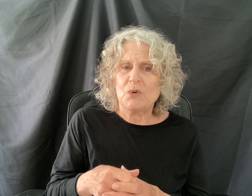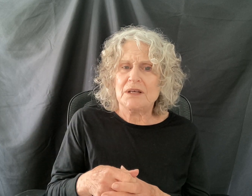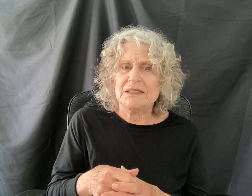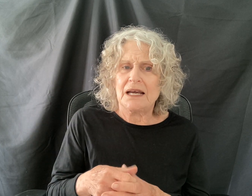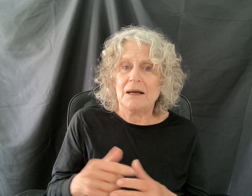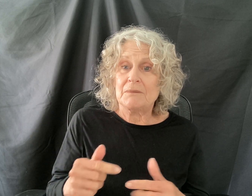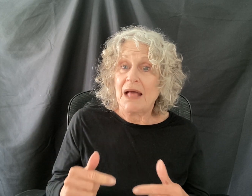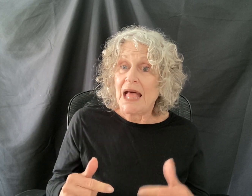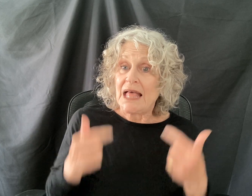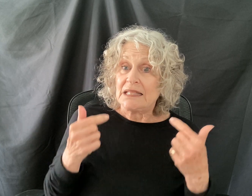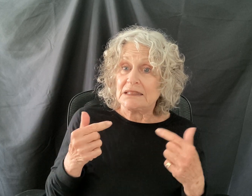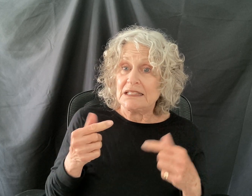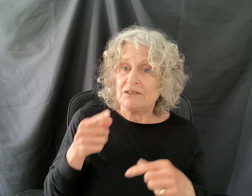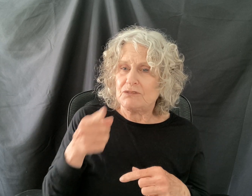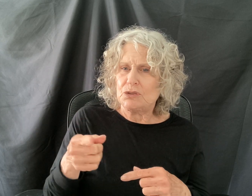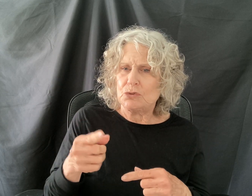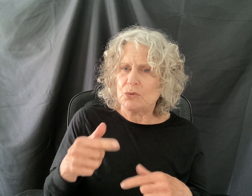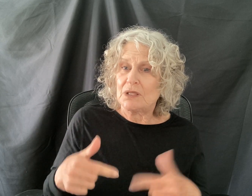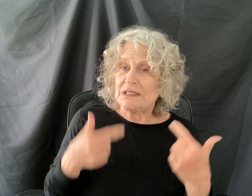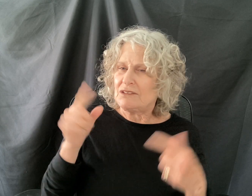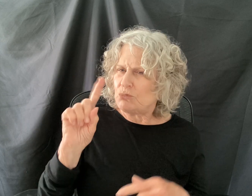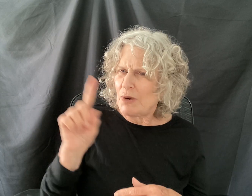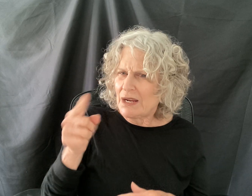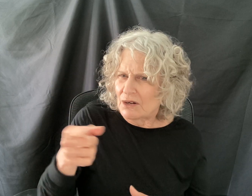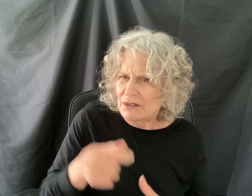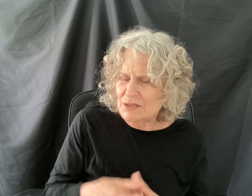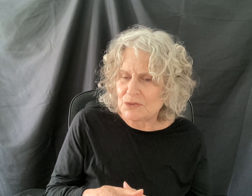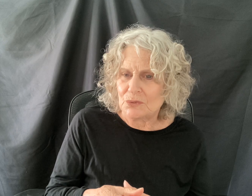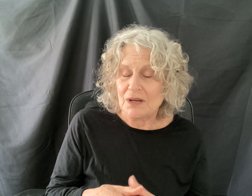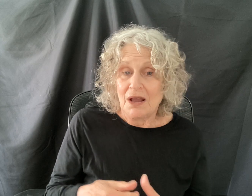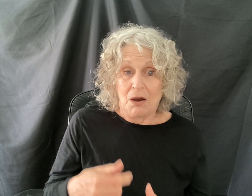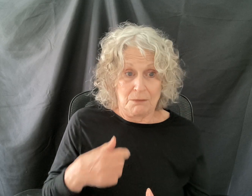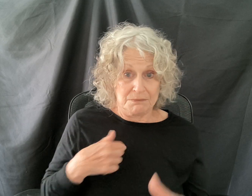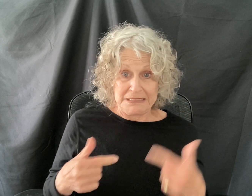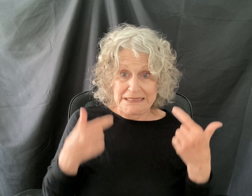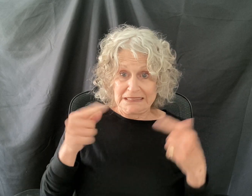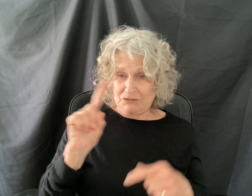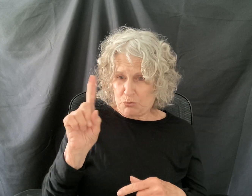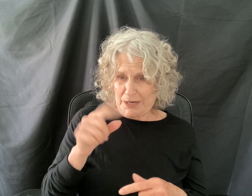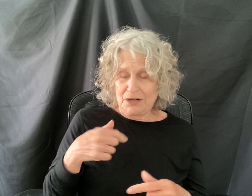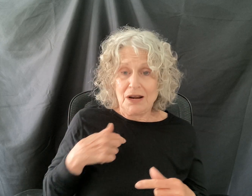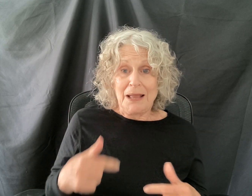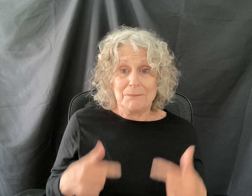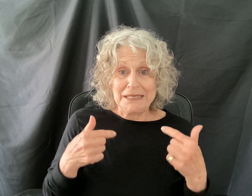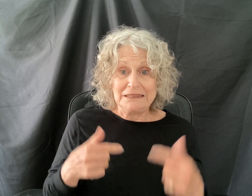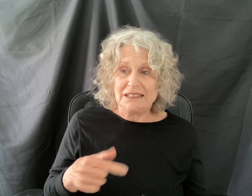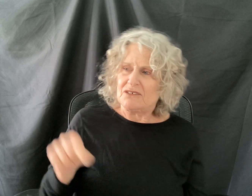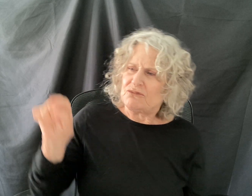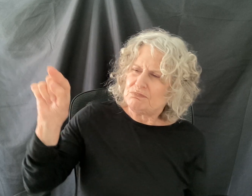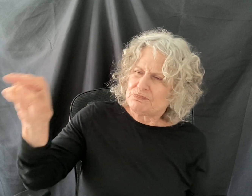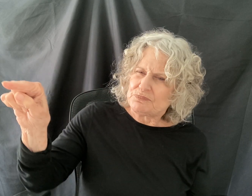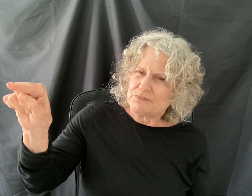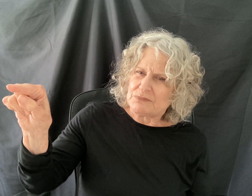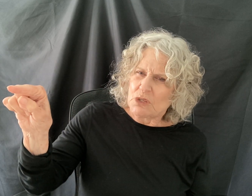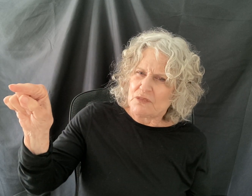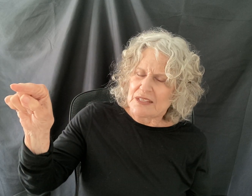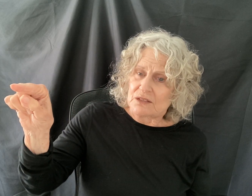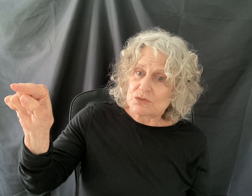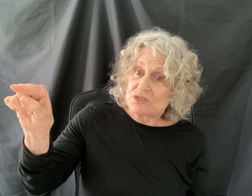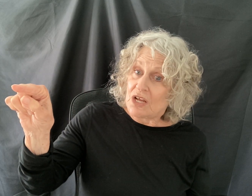someone, live where you? Me live where? Me live over there. So it's not